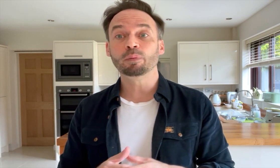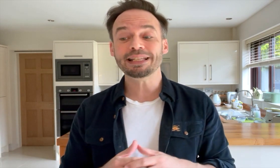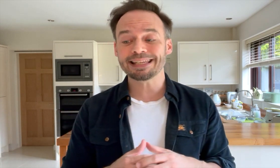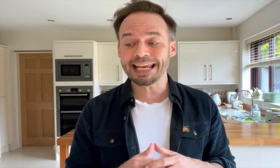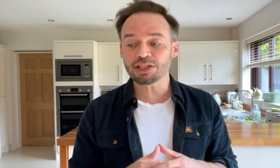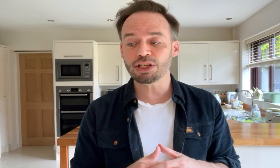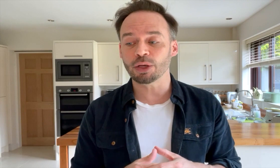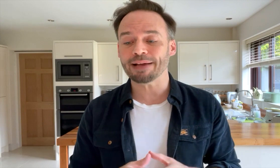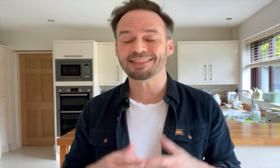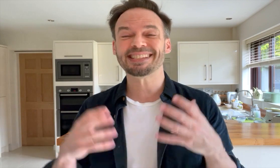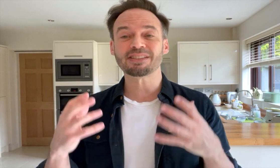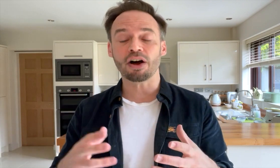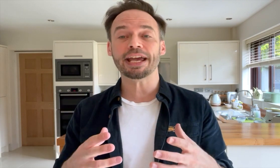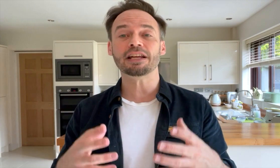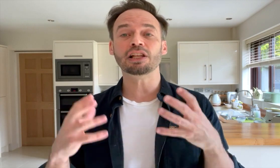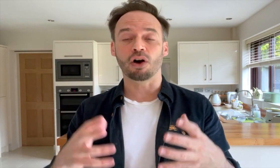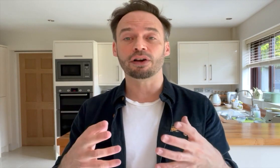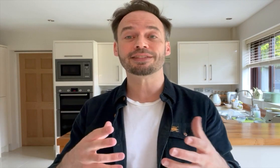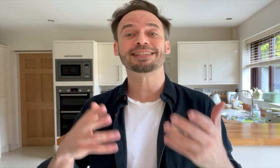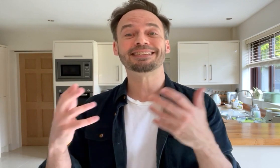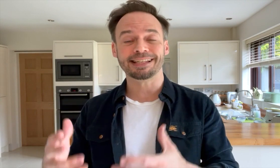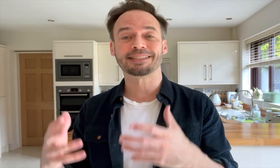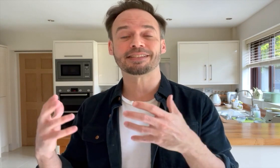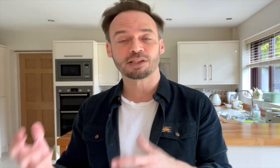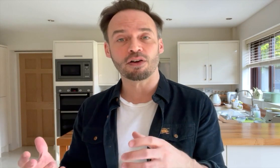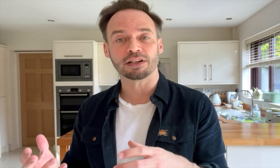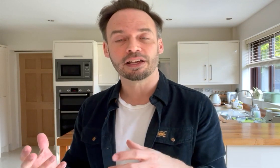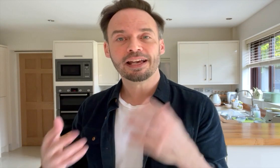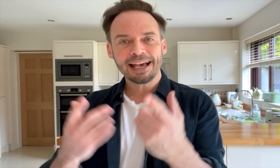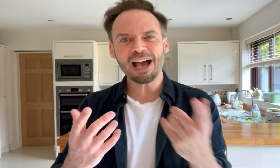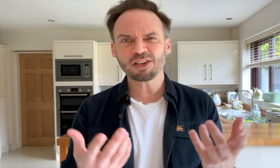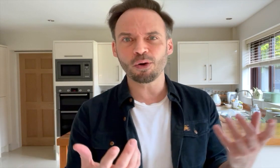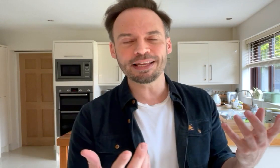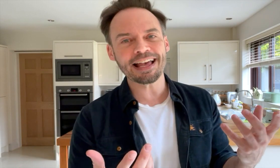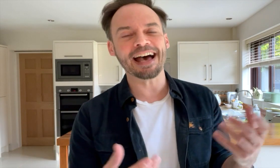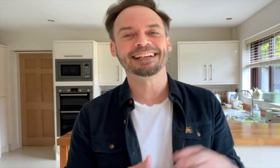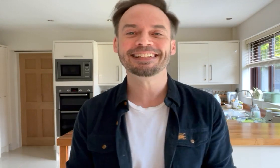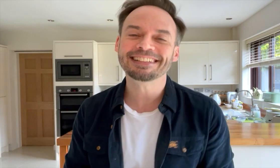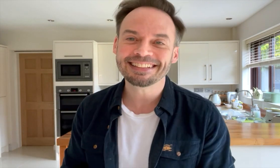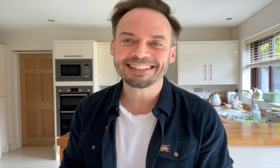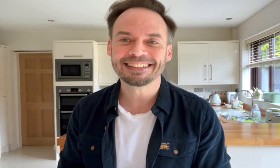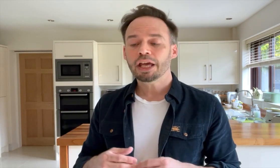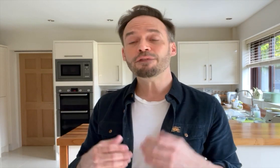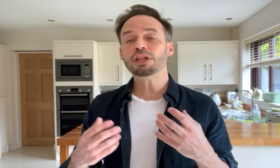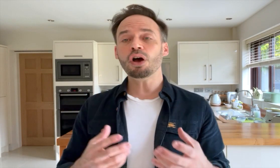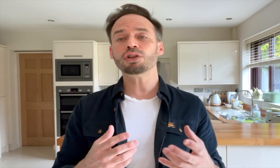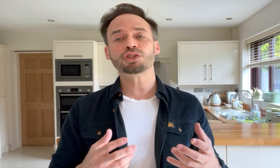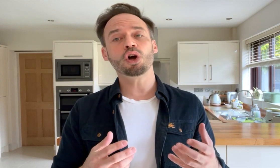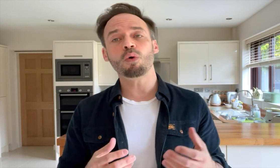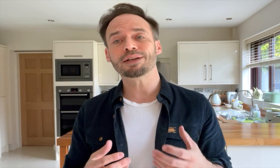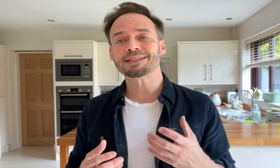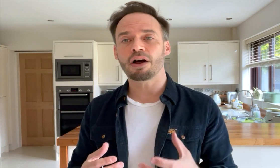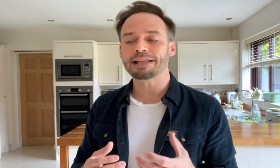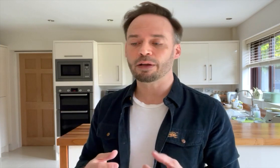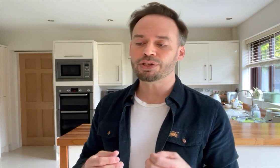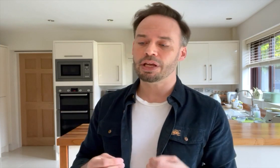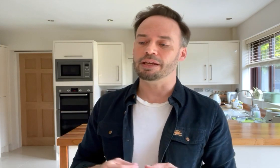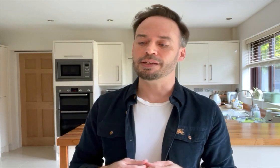be teaching you how to sign along to this song how cool is that if you're not sure what sign language is